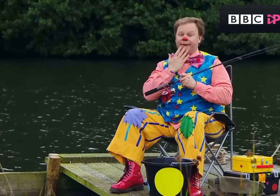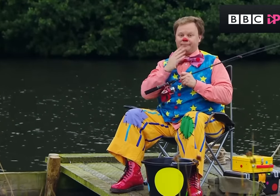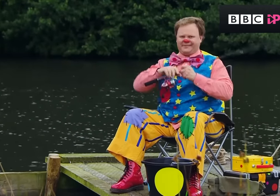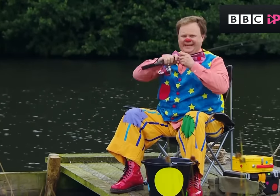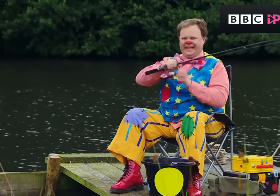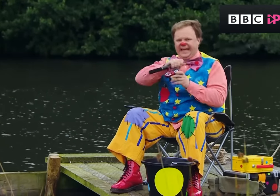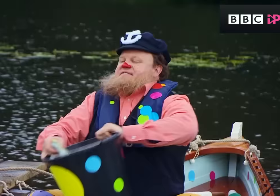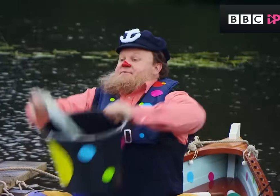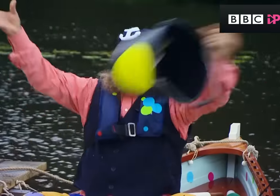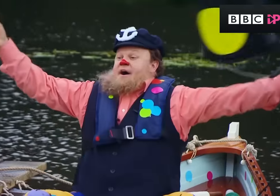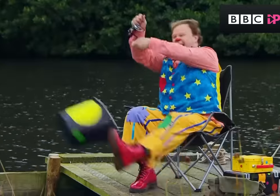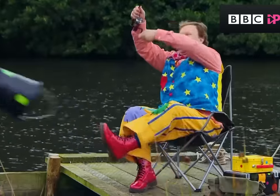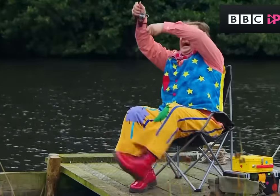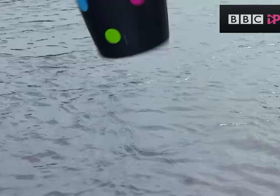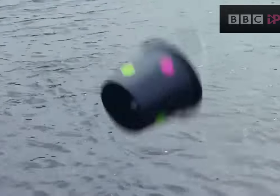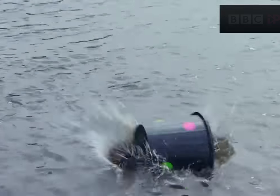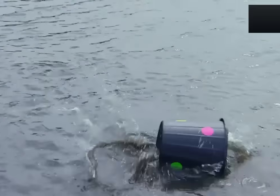Whoops. Wow.